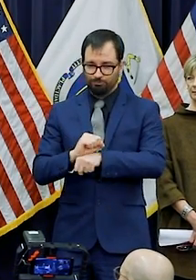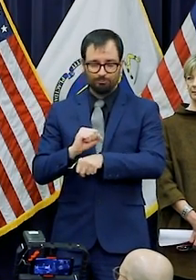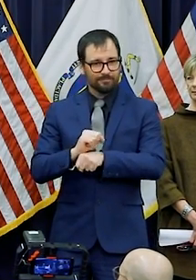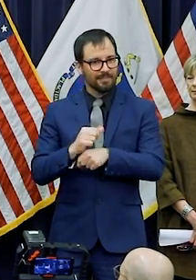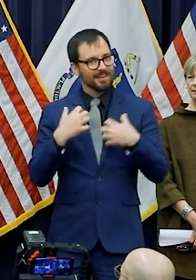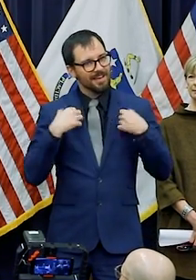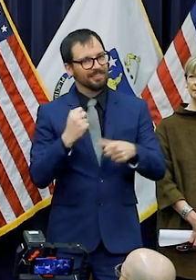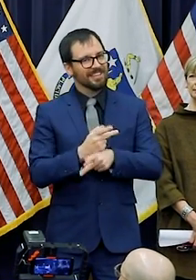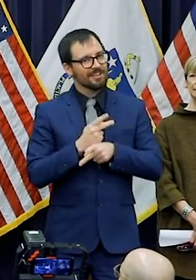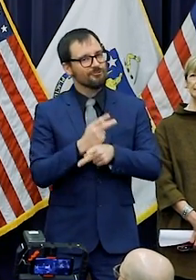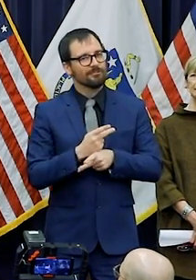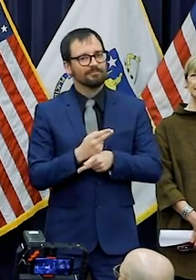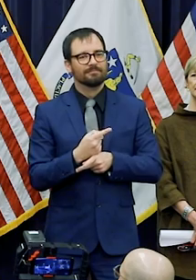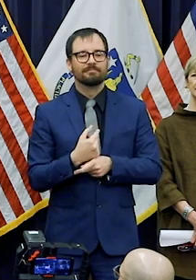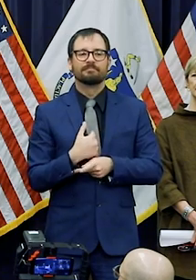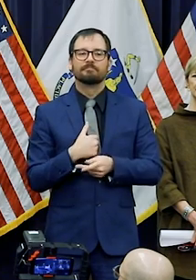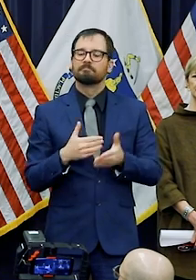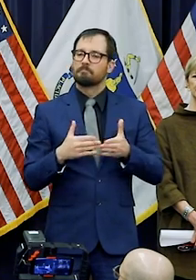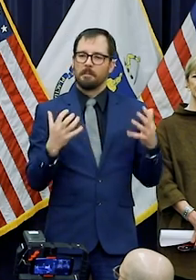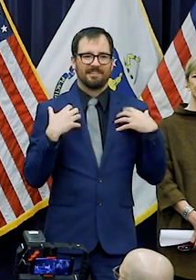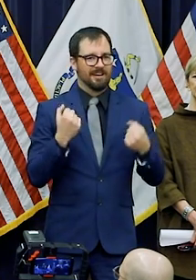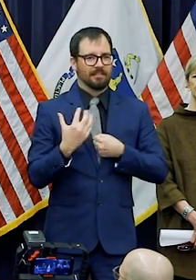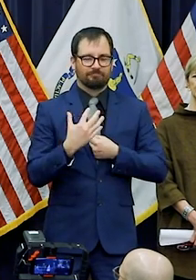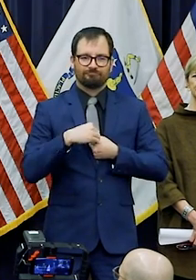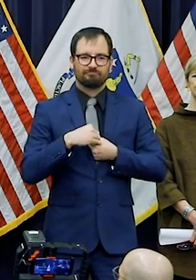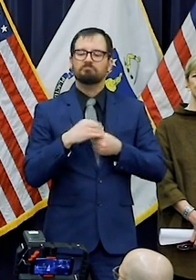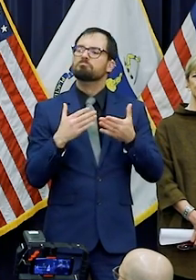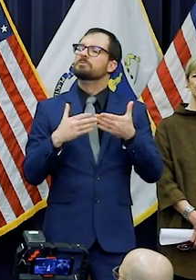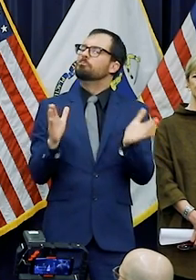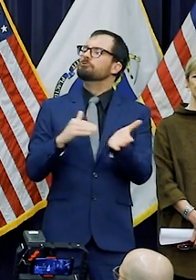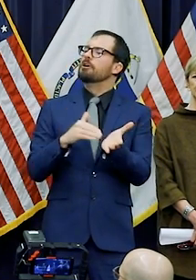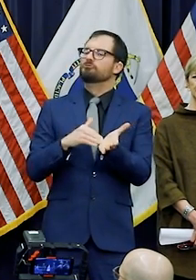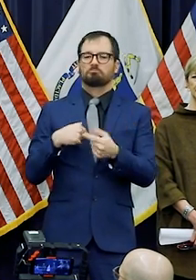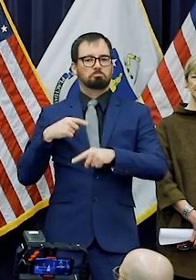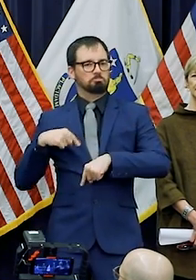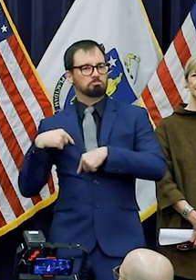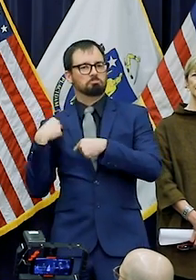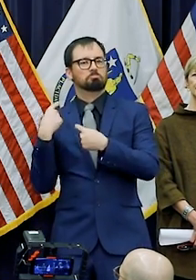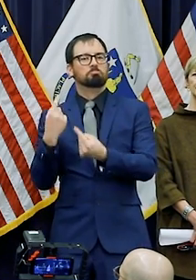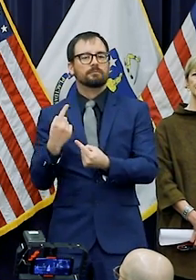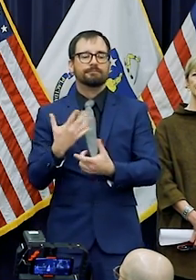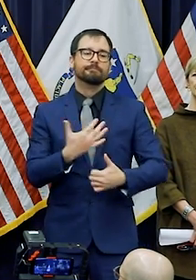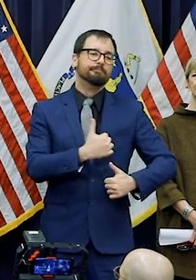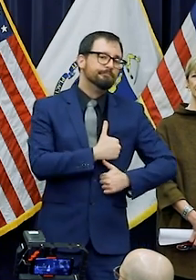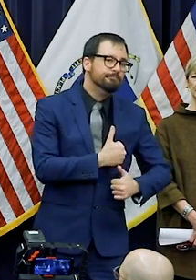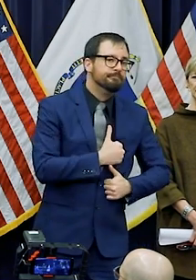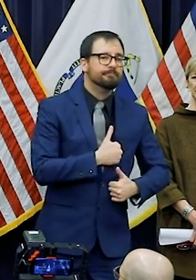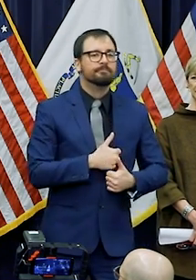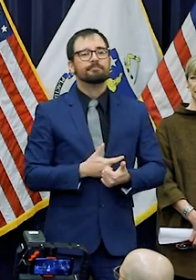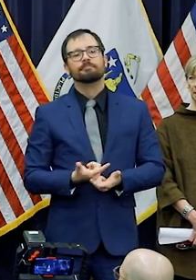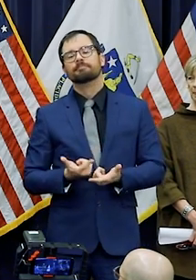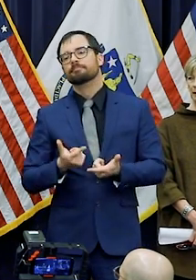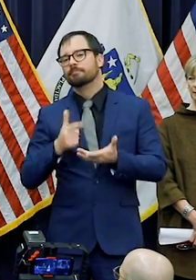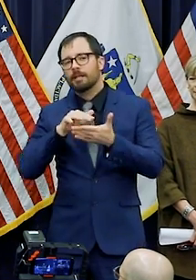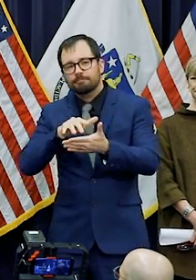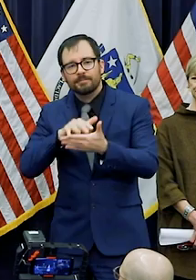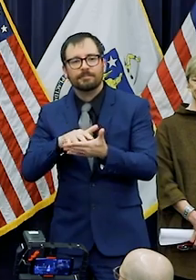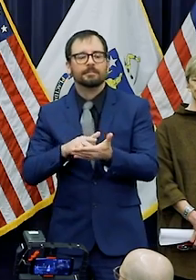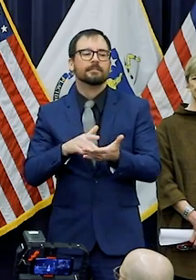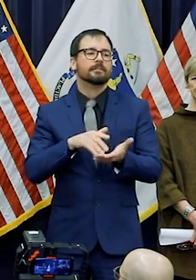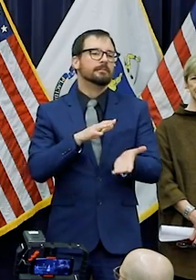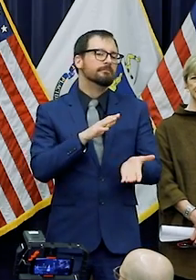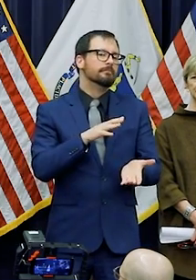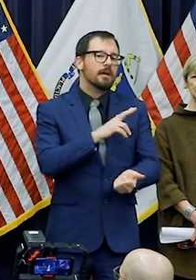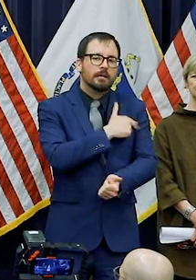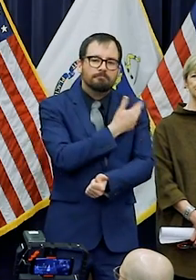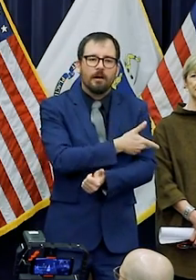academic hospitals, community health centers, VAs, city hospitals, and other settings. I had a call this morning with hospitals and